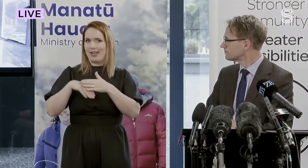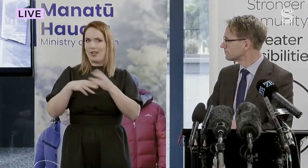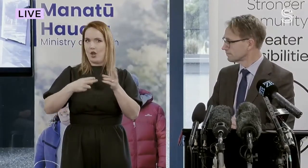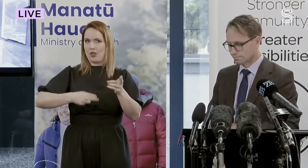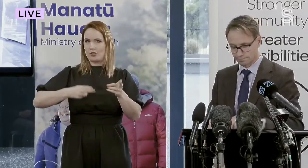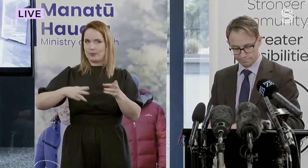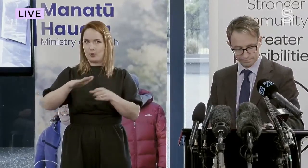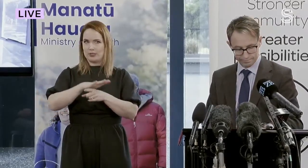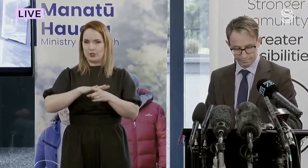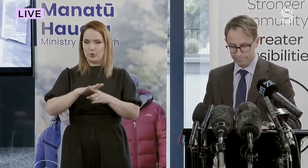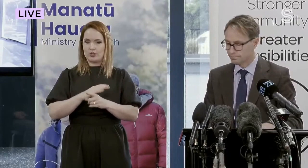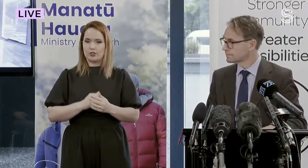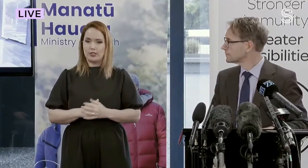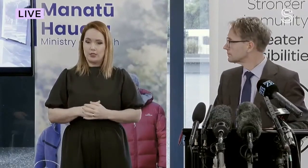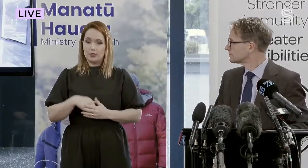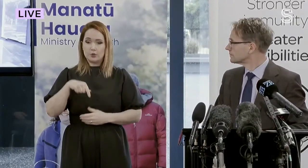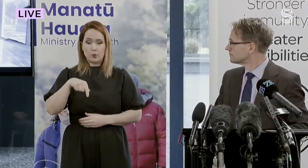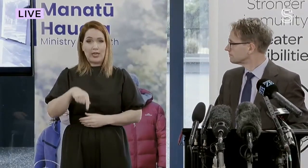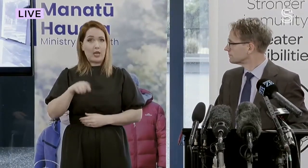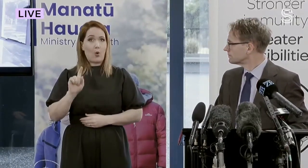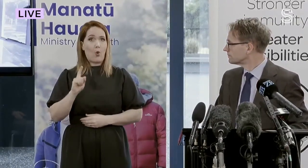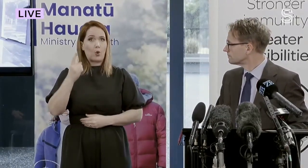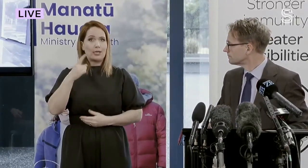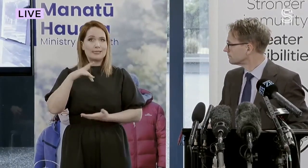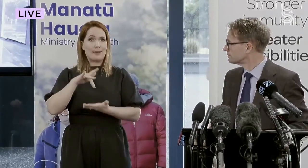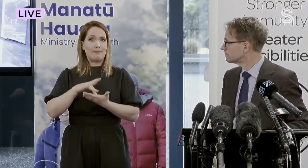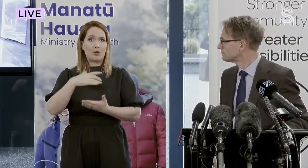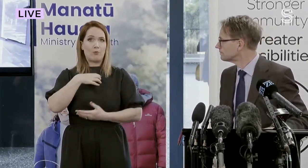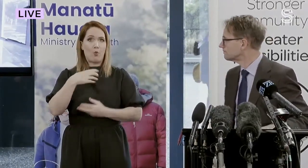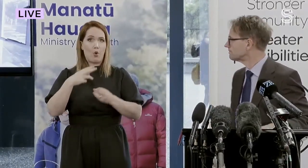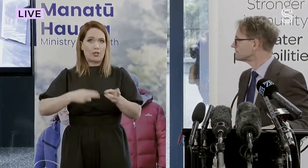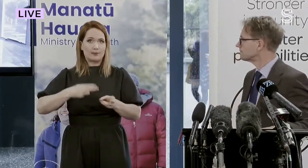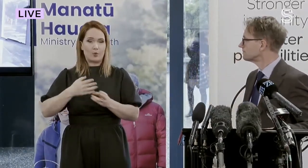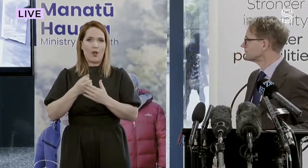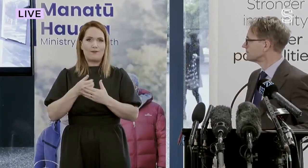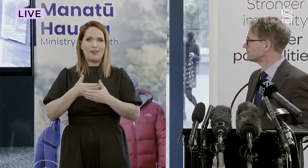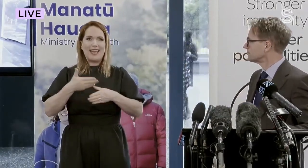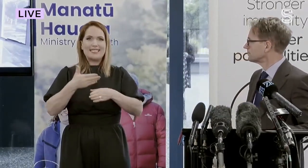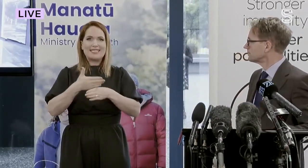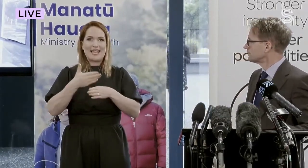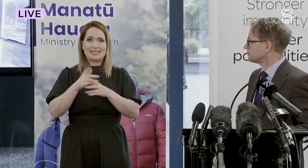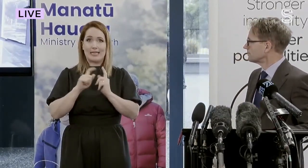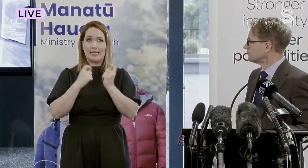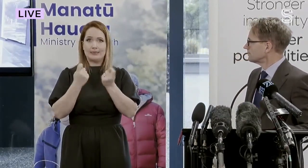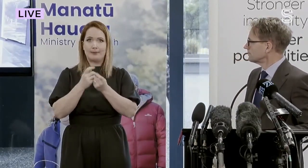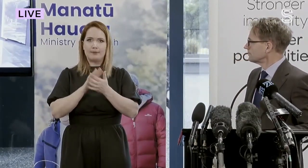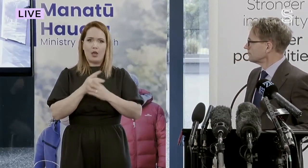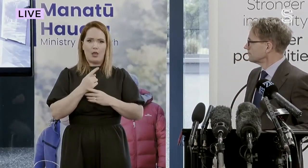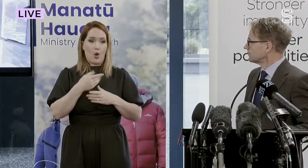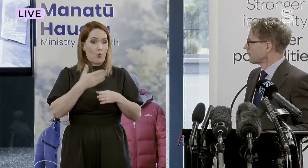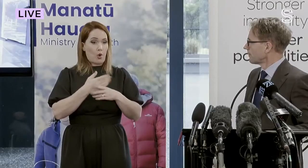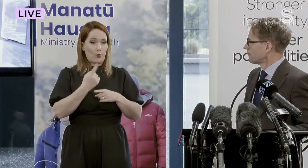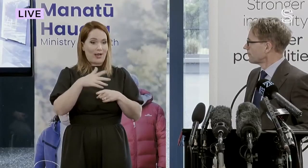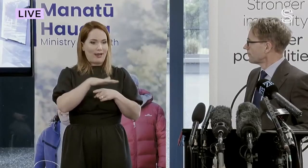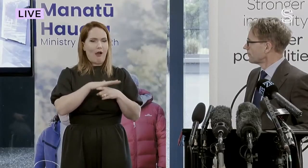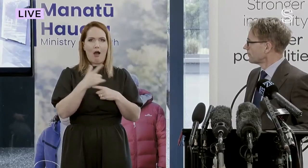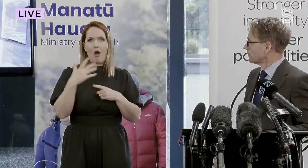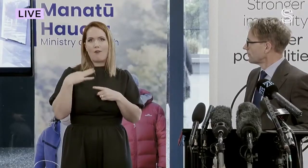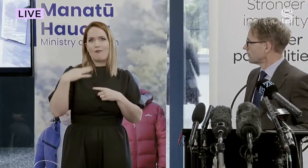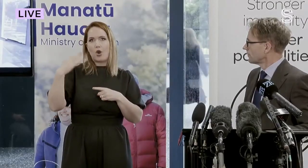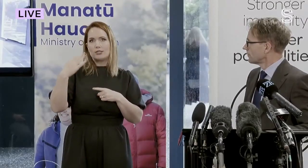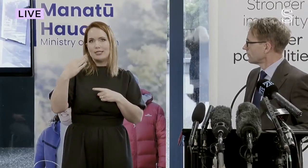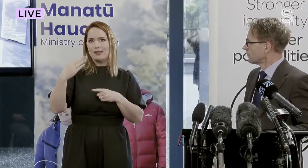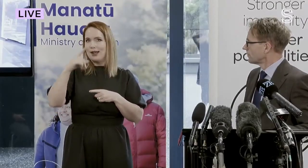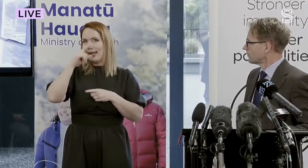hospital. So, for instance, here at Middlemore, we have our tasking teams where people volunteer from one area to help in another area, both